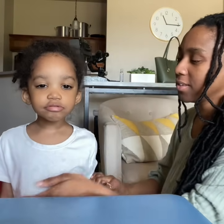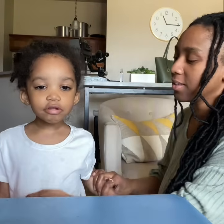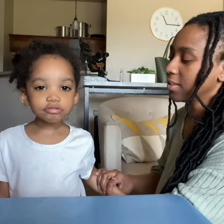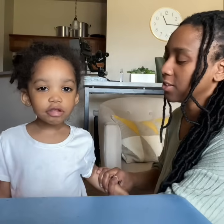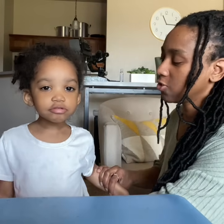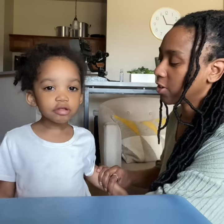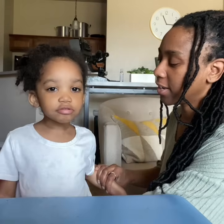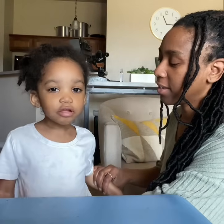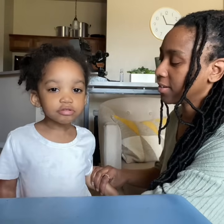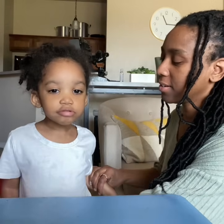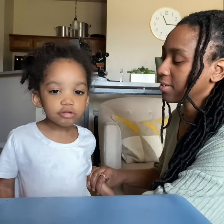Shall I go?